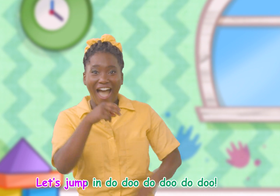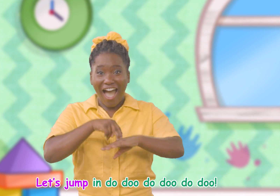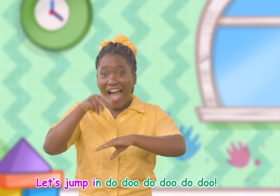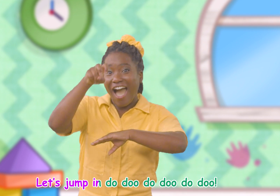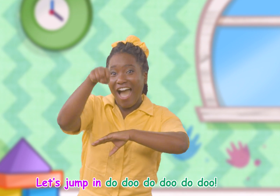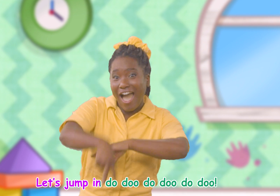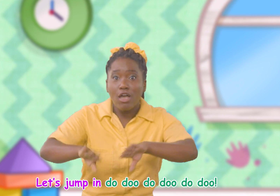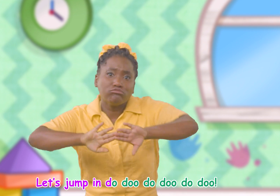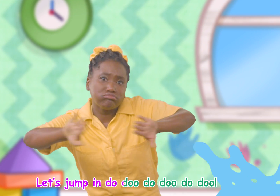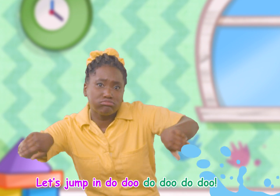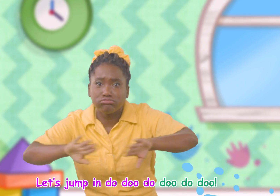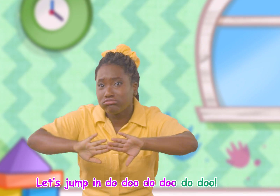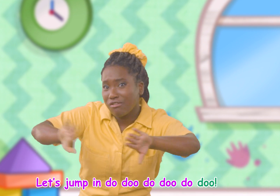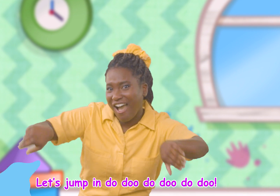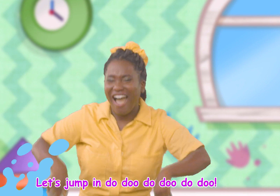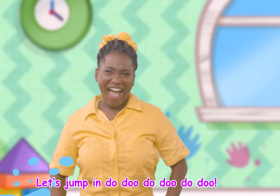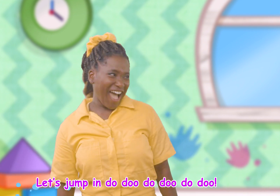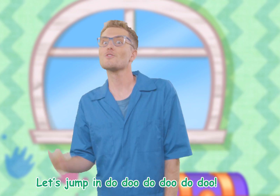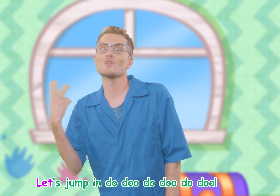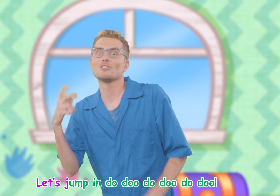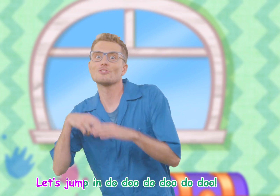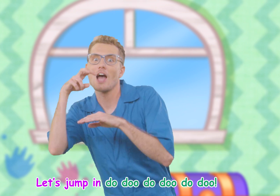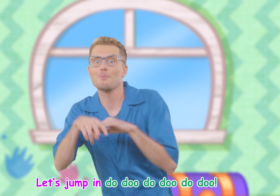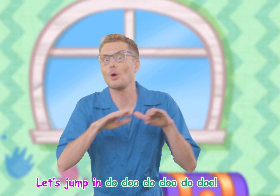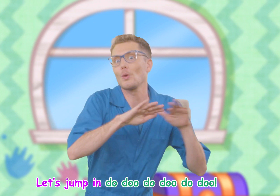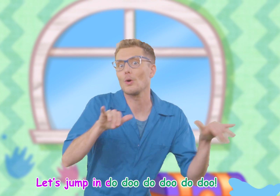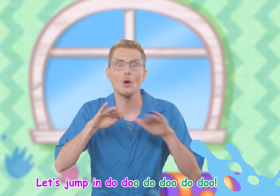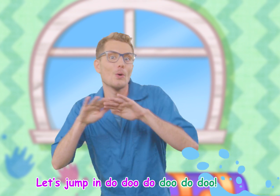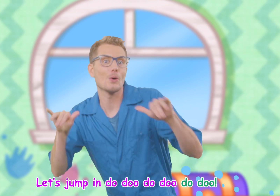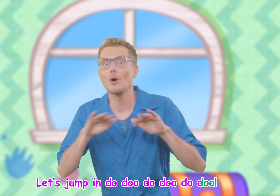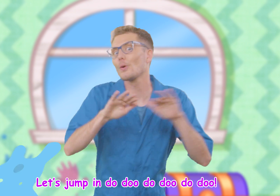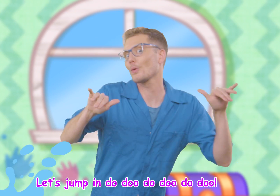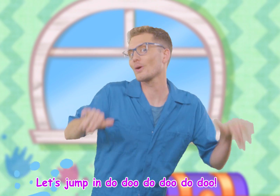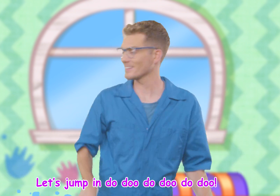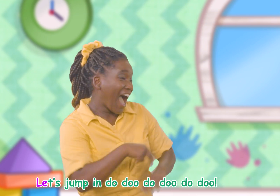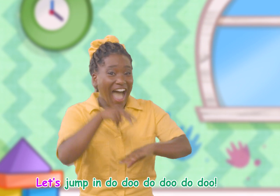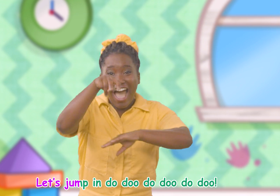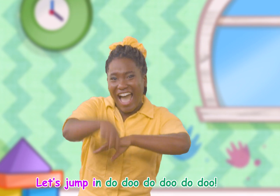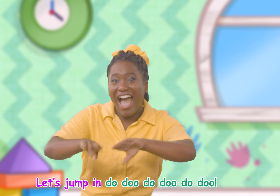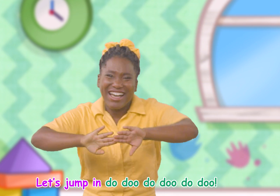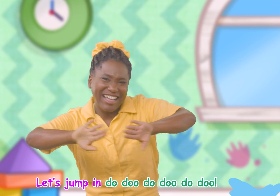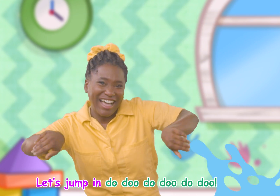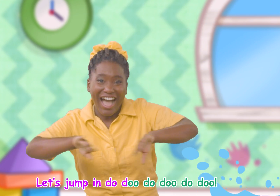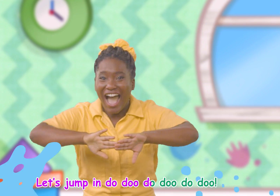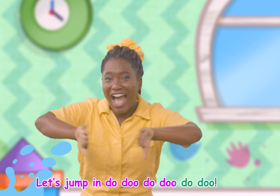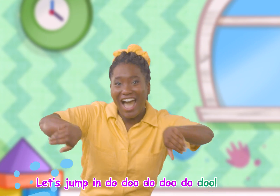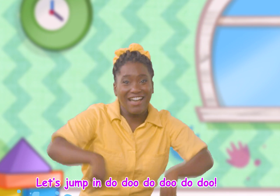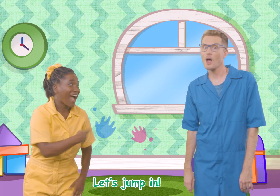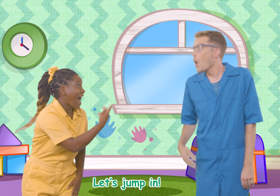Let's jump in, do-do-do-do-do. Let's jump in, do-do-do-do-do. Let's jump in, do-do-do-do-do.